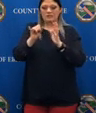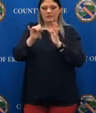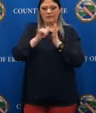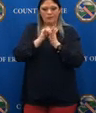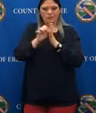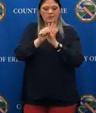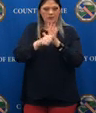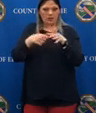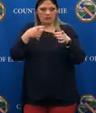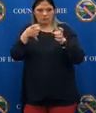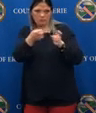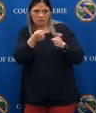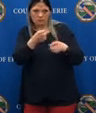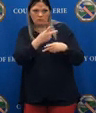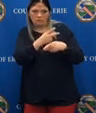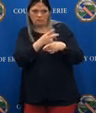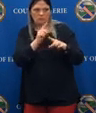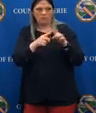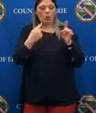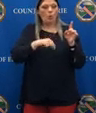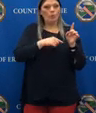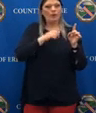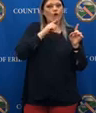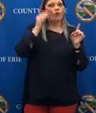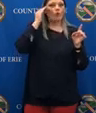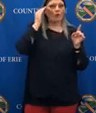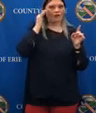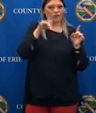them. We are aware of cases,